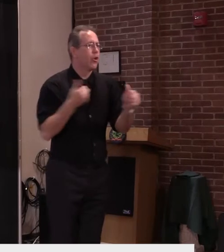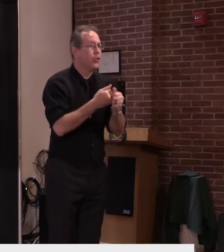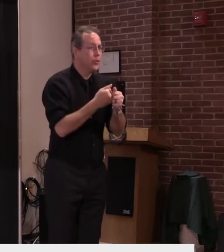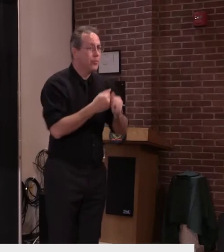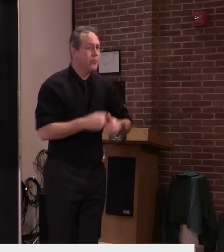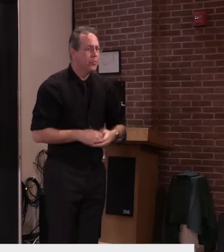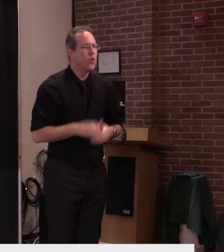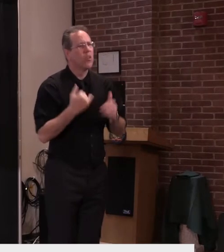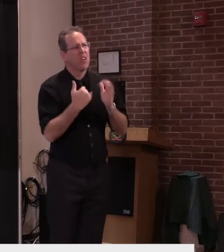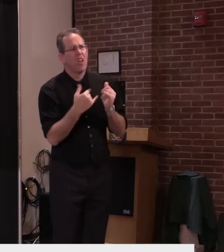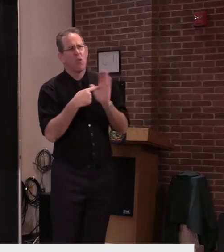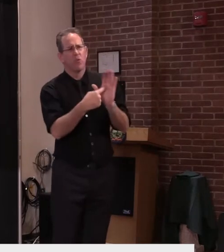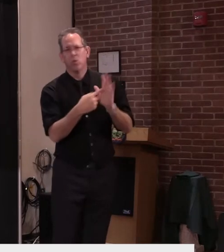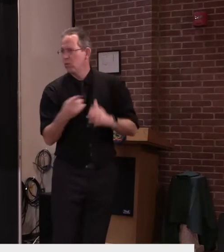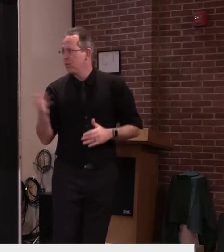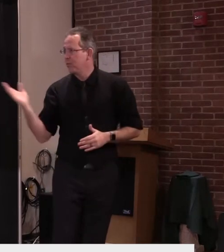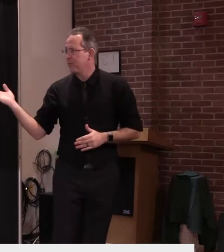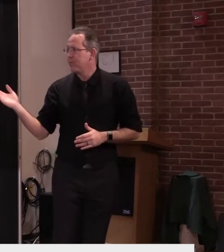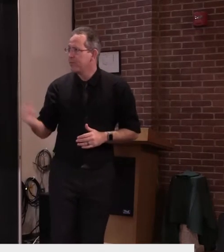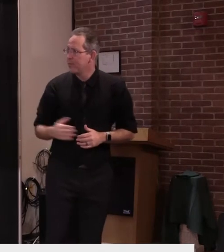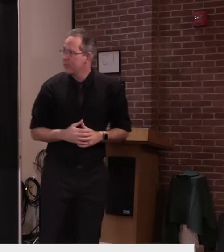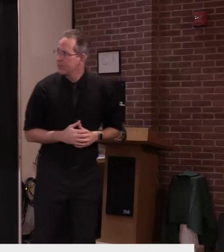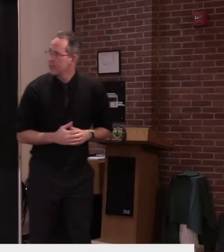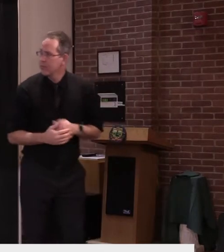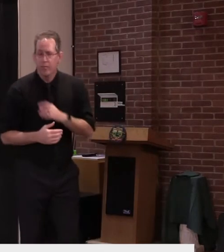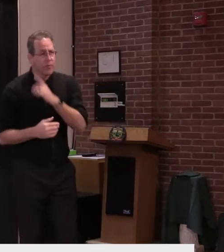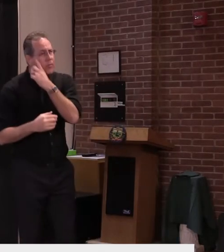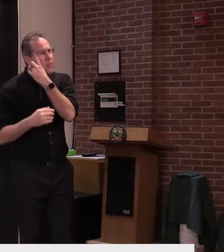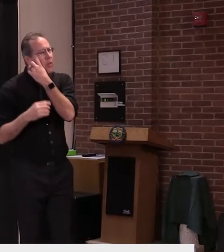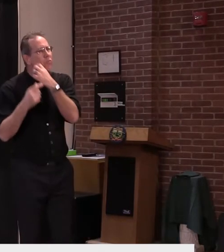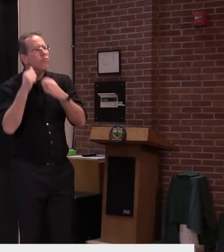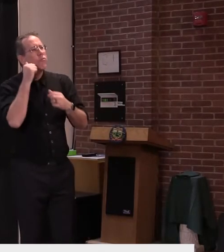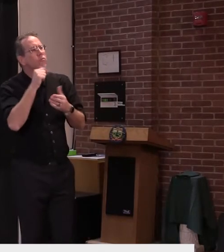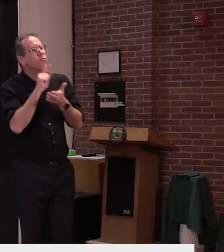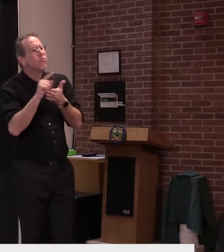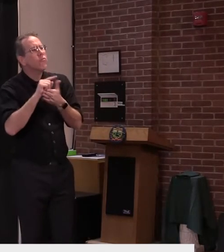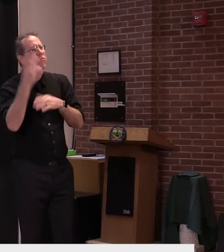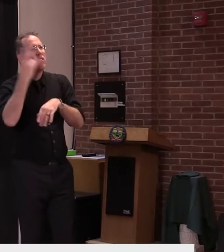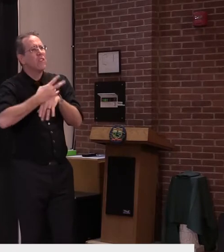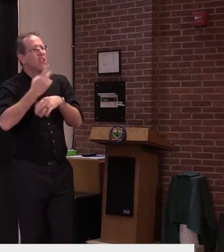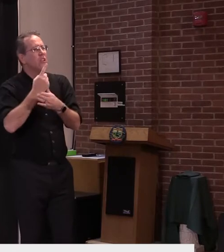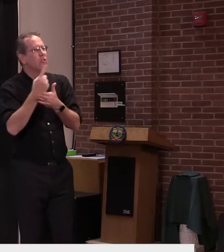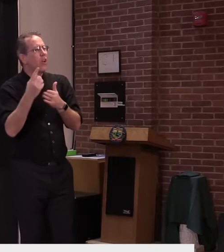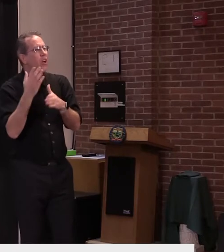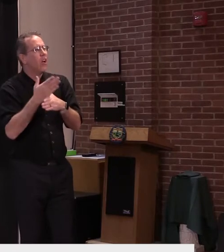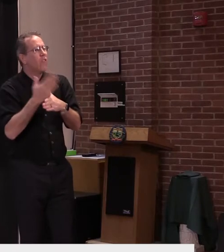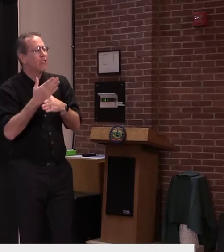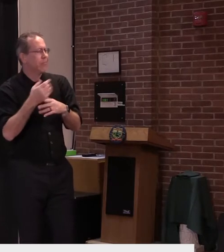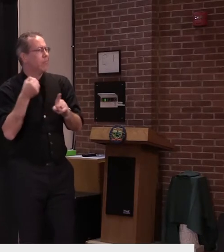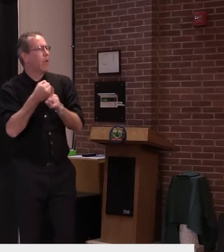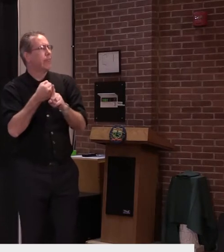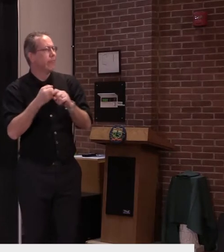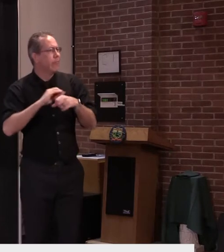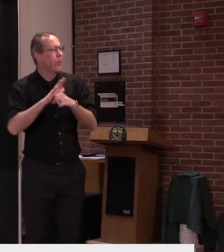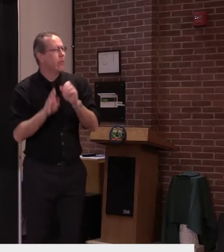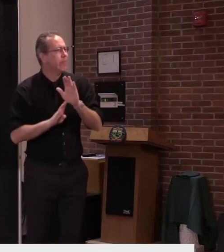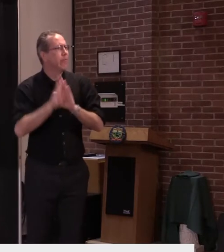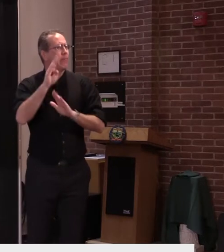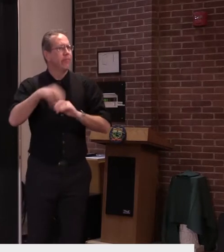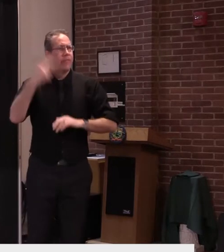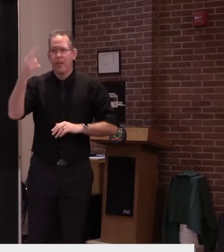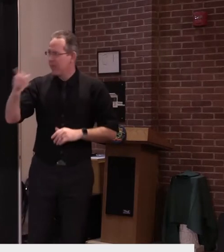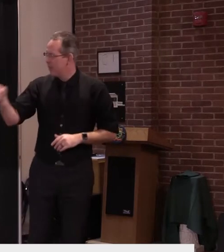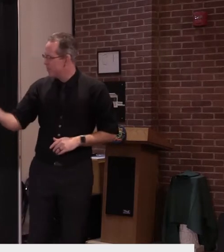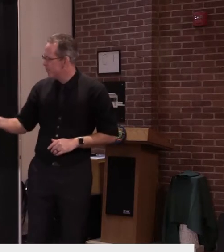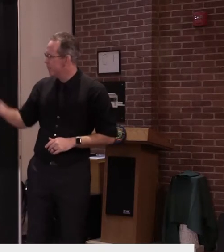have, you can see that for this week, Vermont's cases did continue to increase. You can see that they're up about 70%